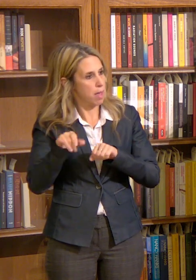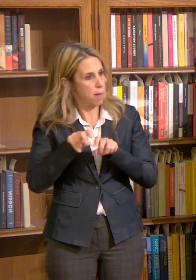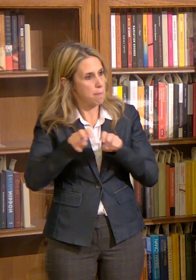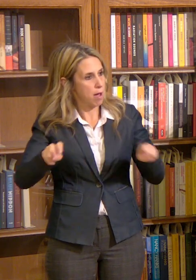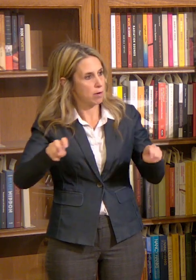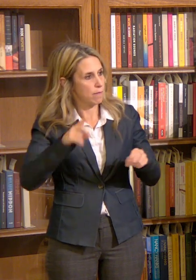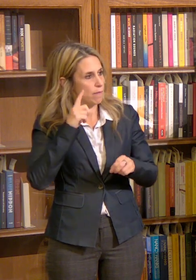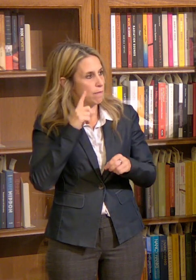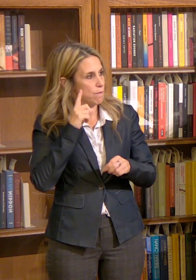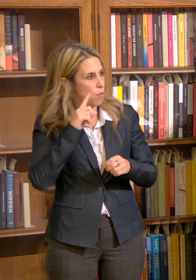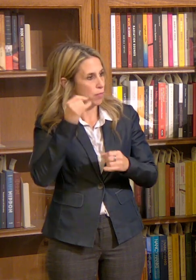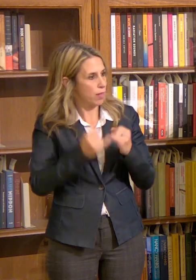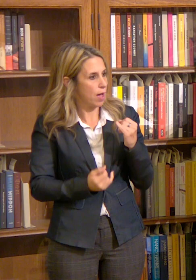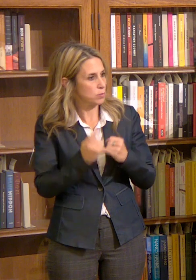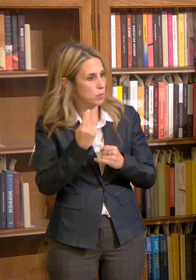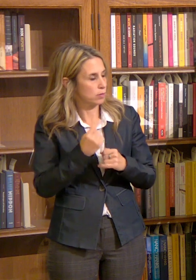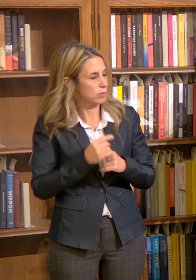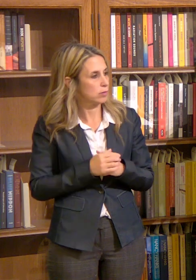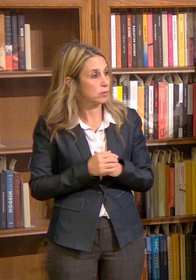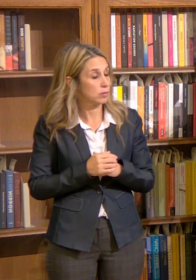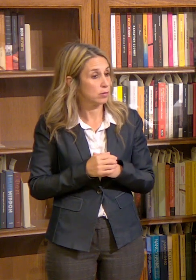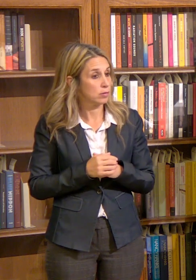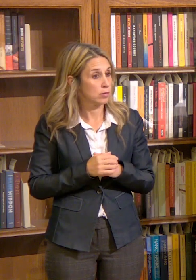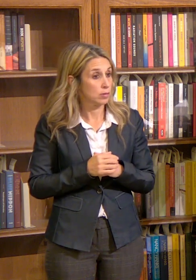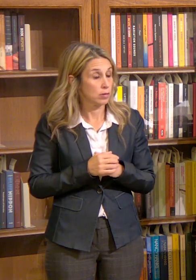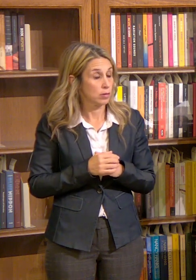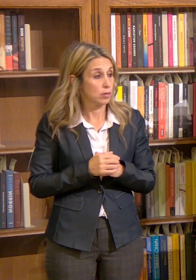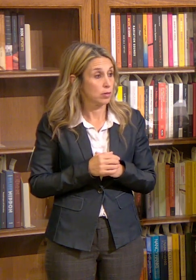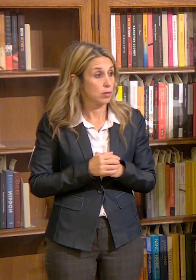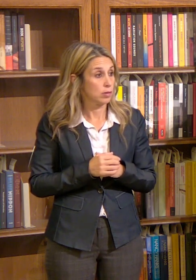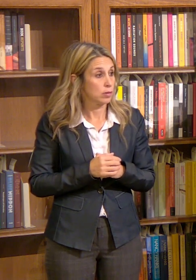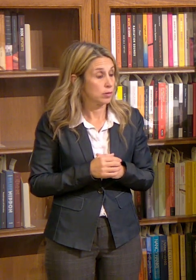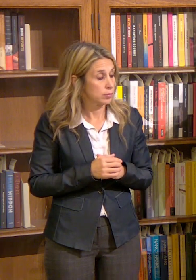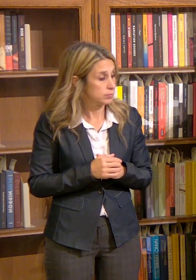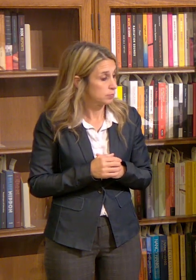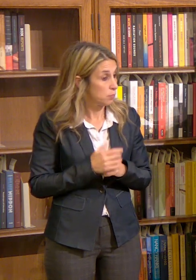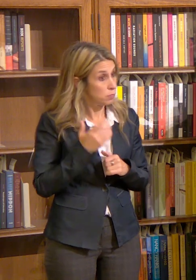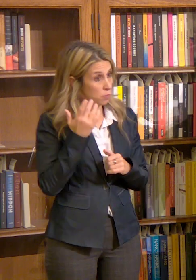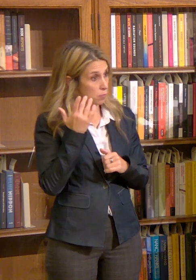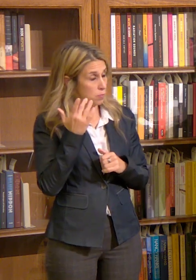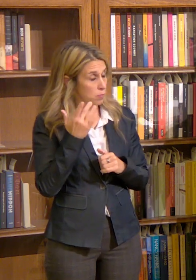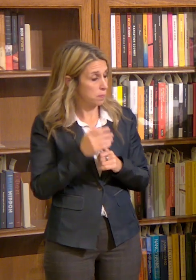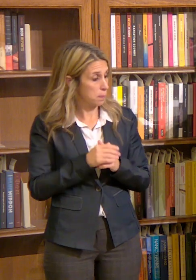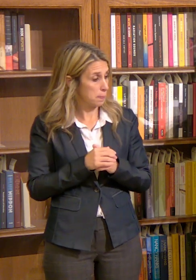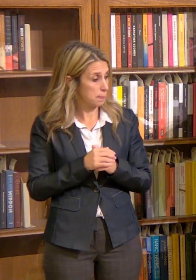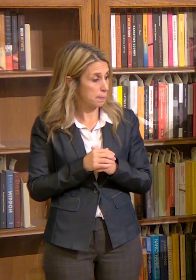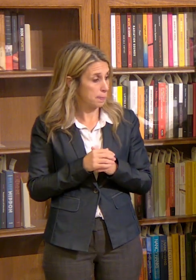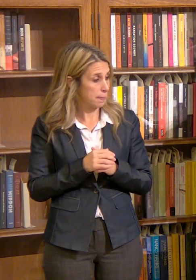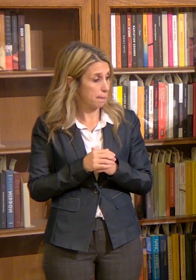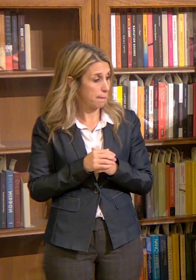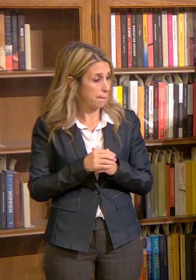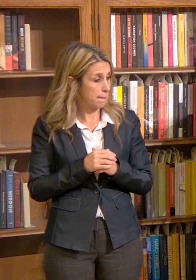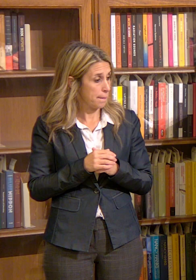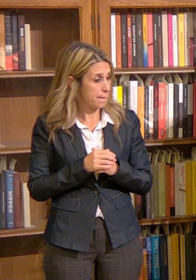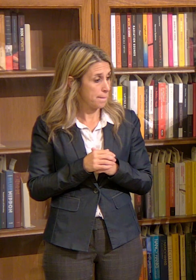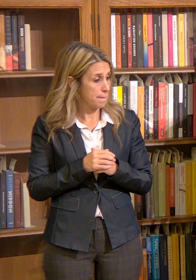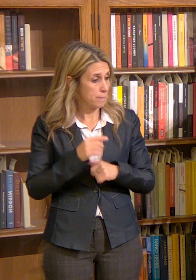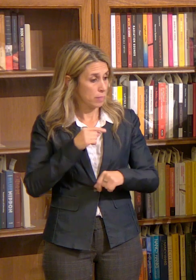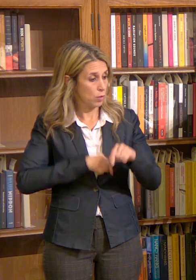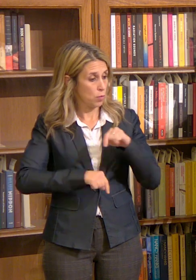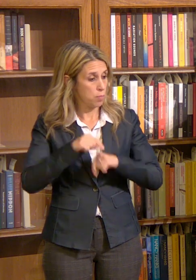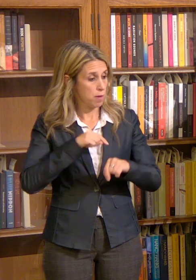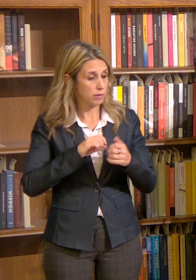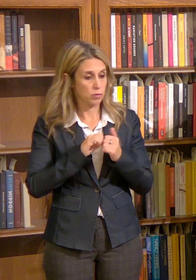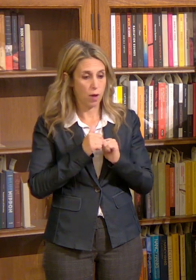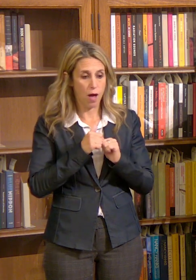Symposium because in the background of this Gathering is the rolling back of how our history